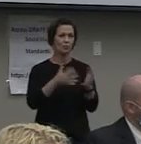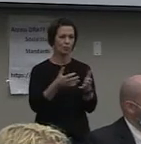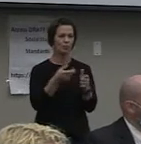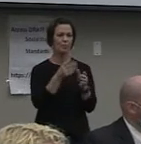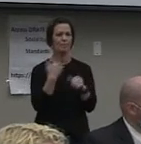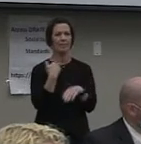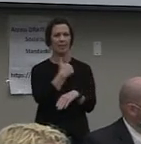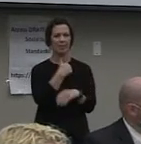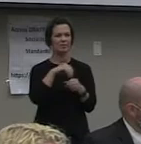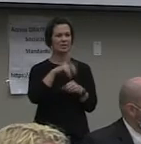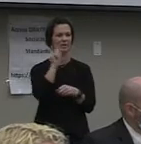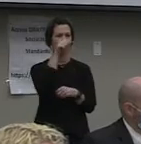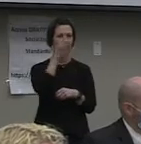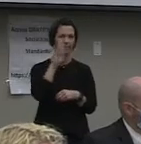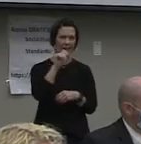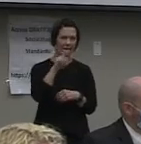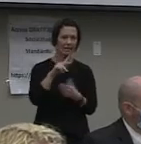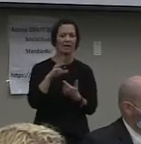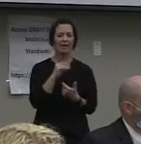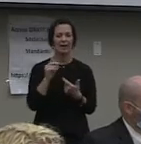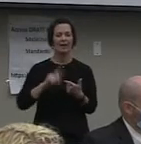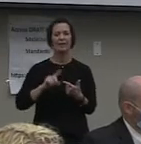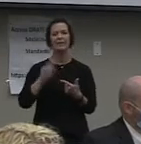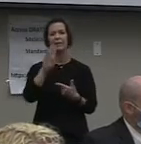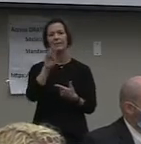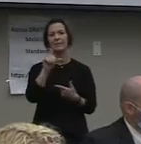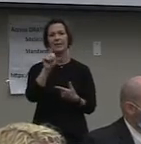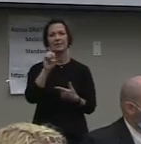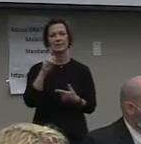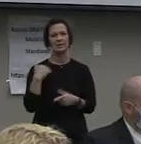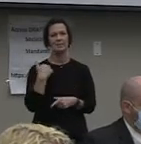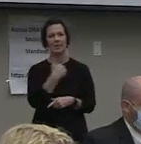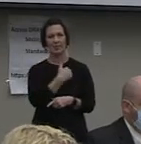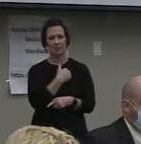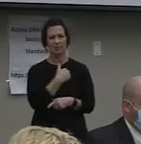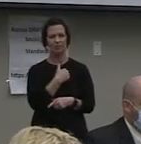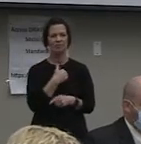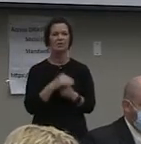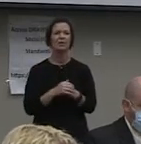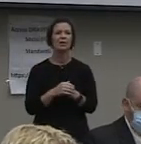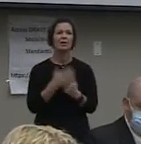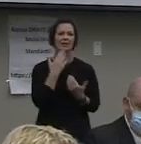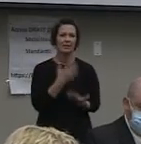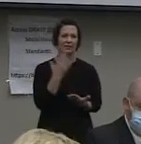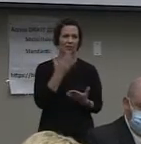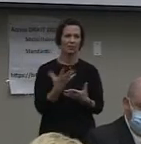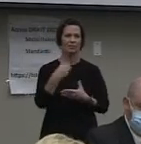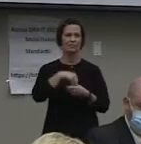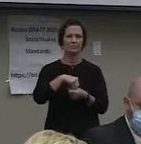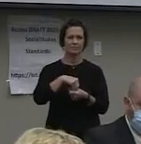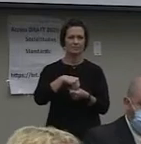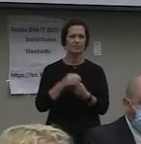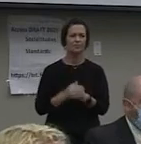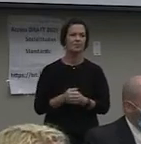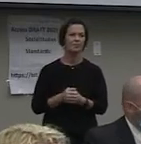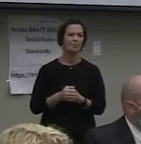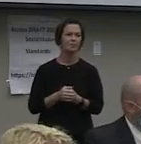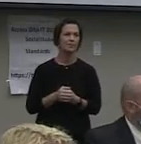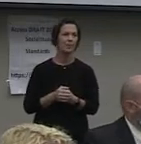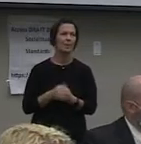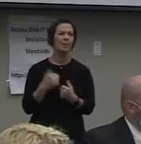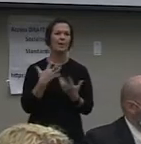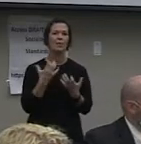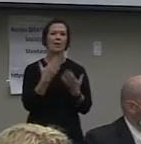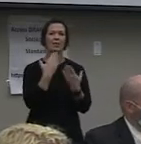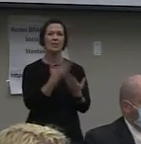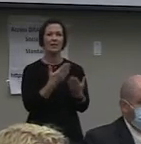back, as well as BSEE members or other elected officials. Thank you all for being here and participating in this process with us. And we'd like to